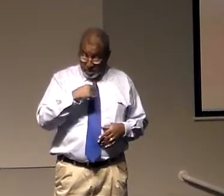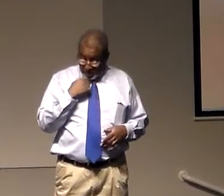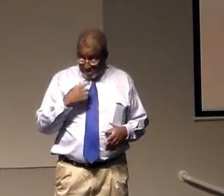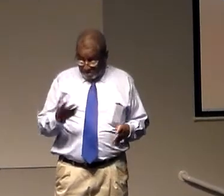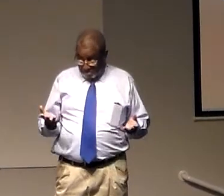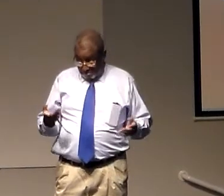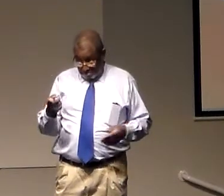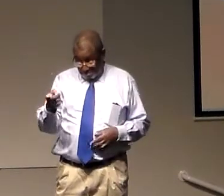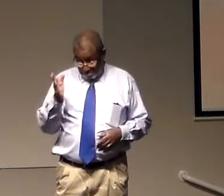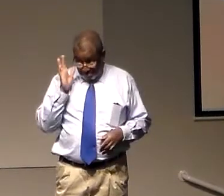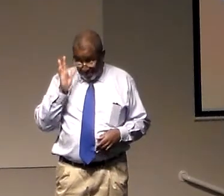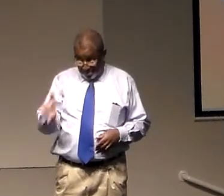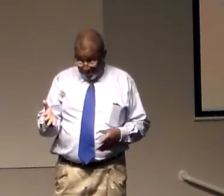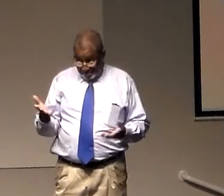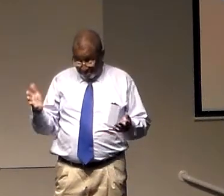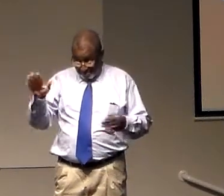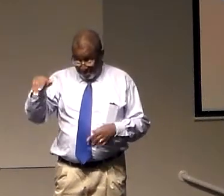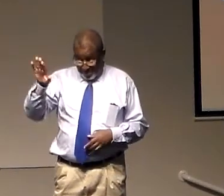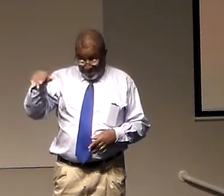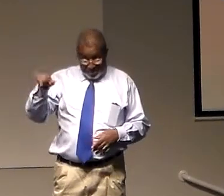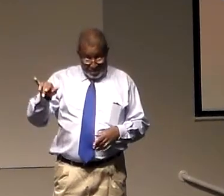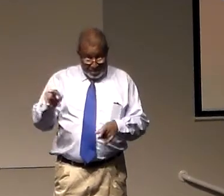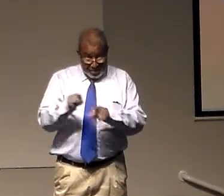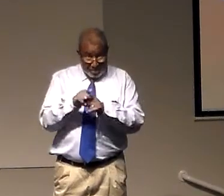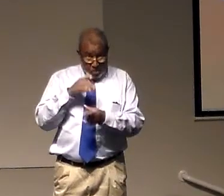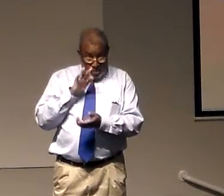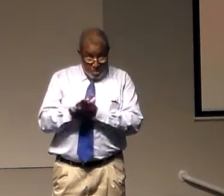The 2 men said, you know, you will die.